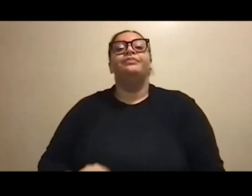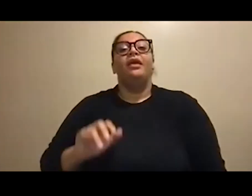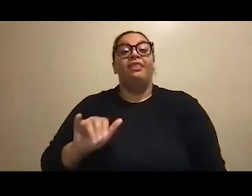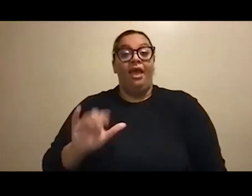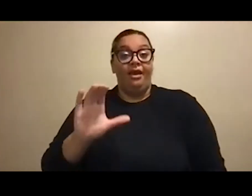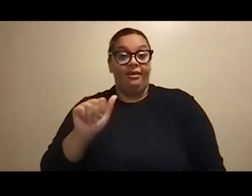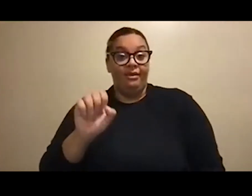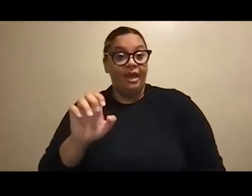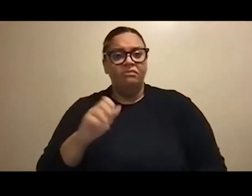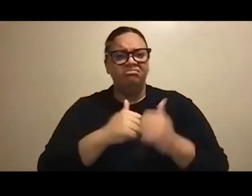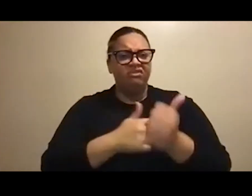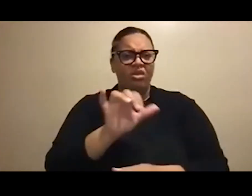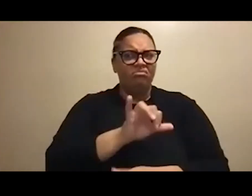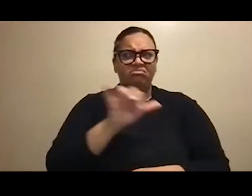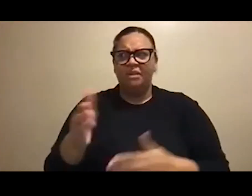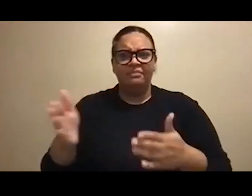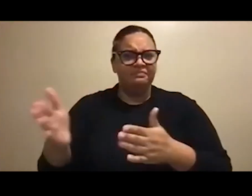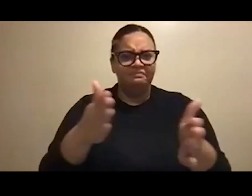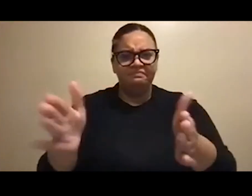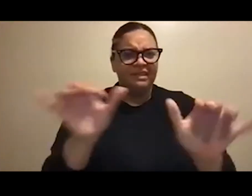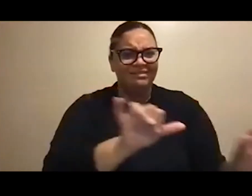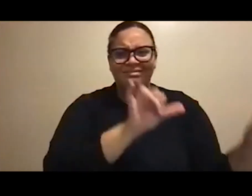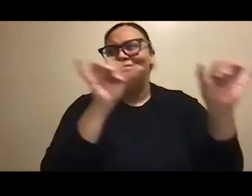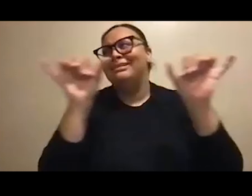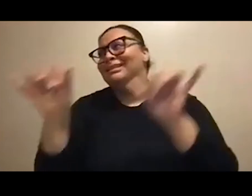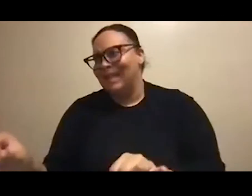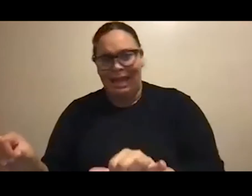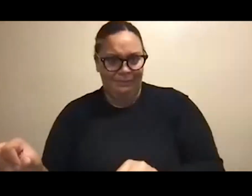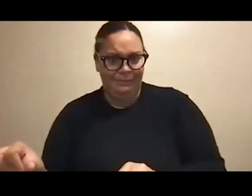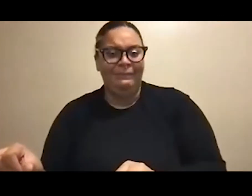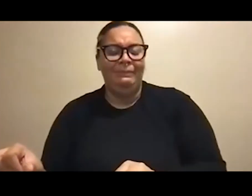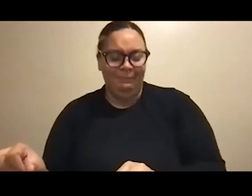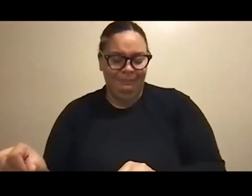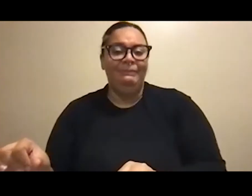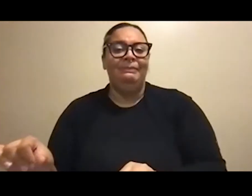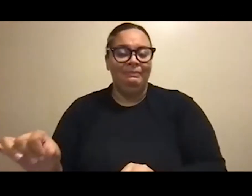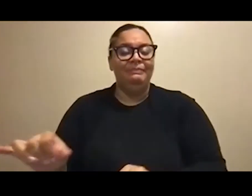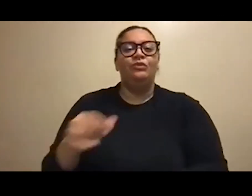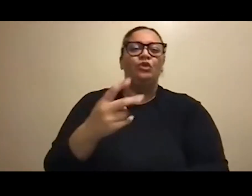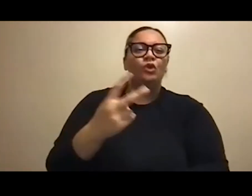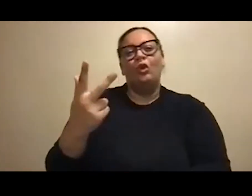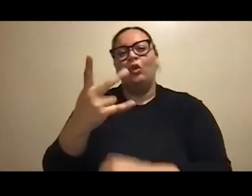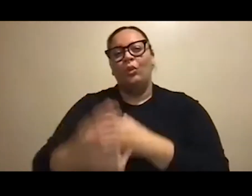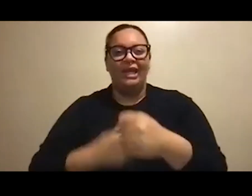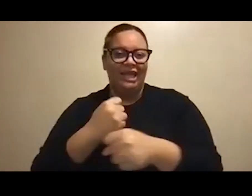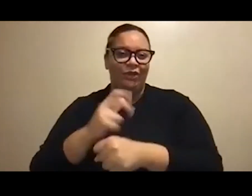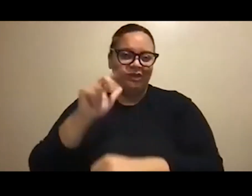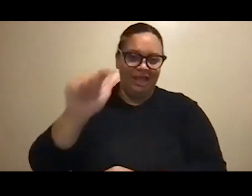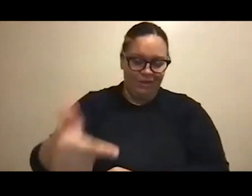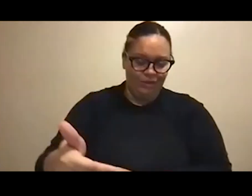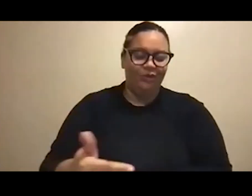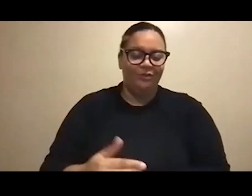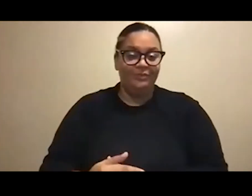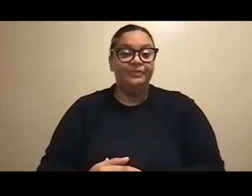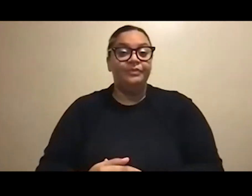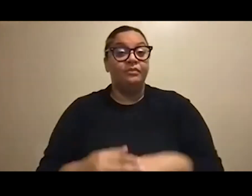followed the same path, walked down the same road as DC versus Heller 2 years previously. The crucial difference